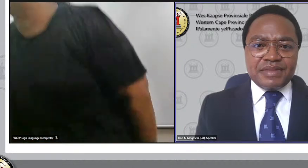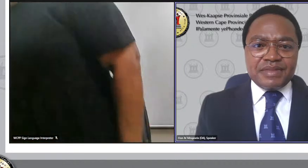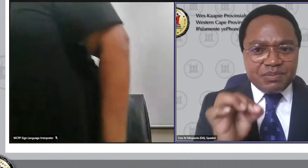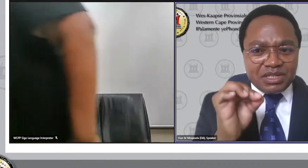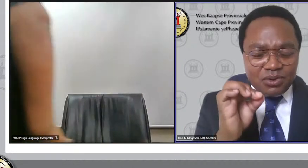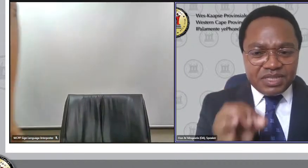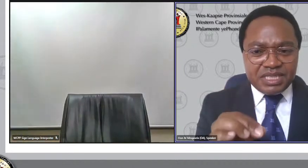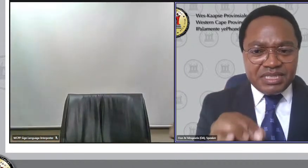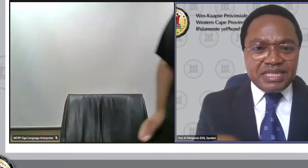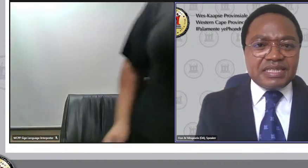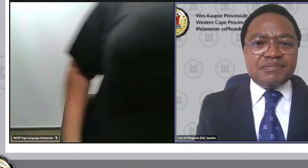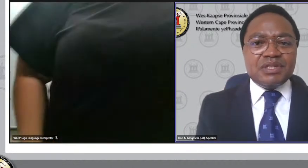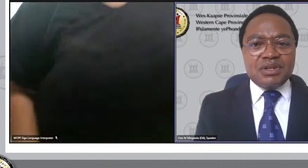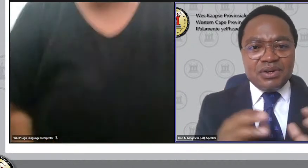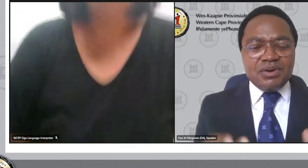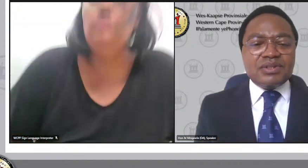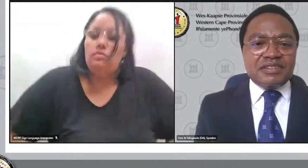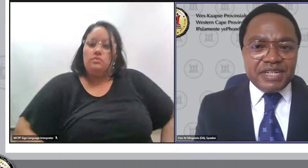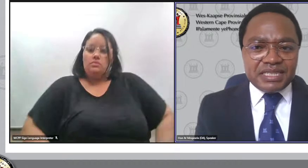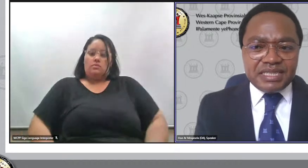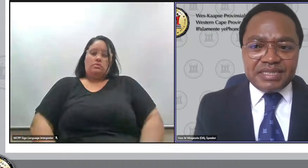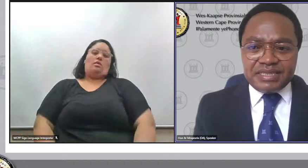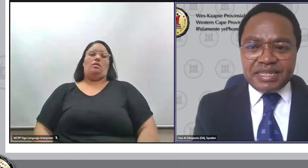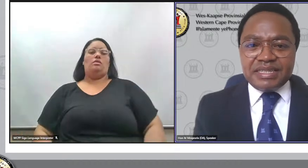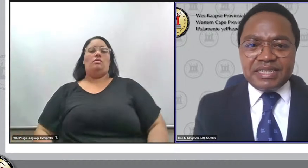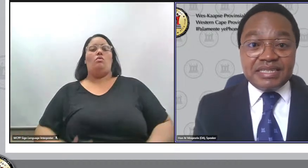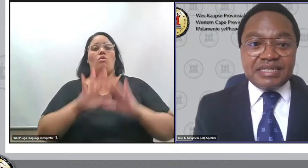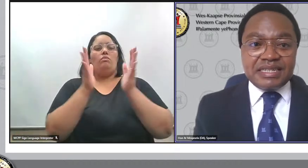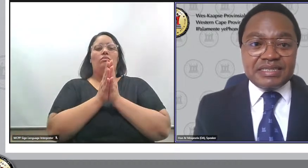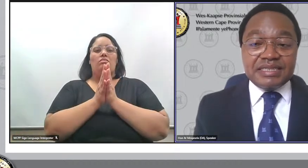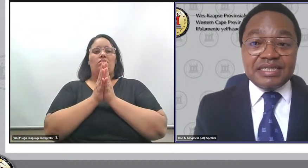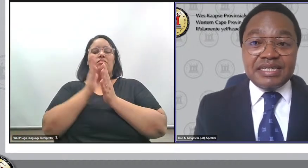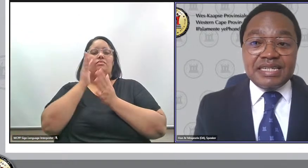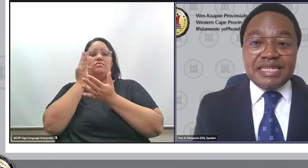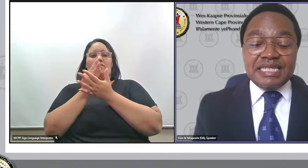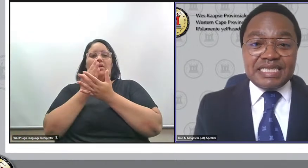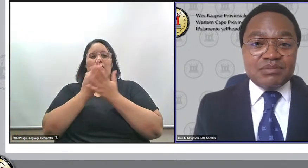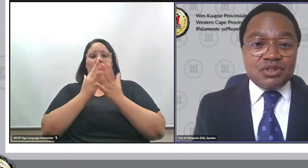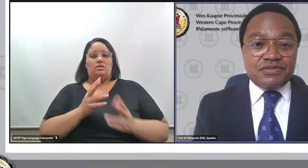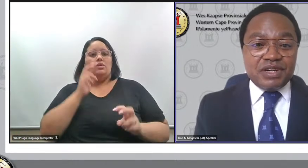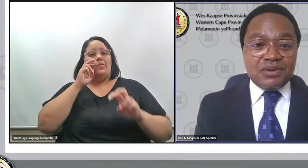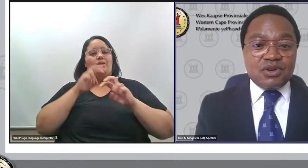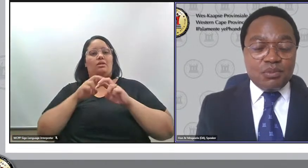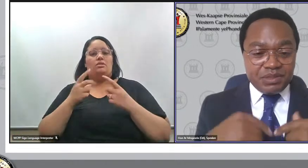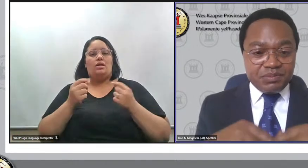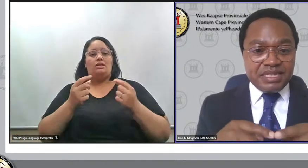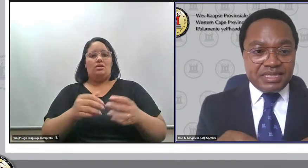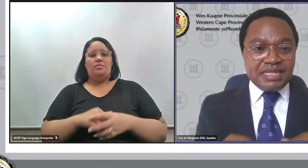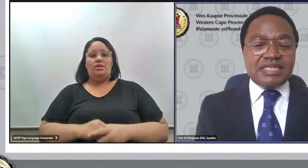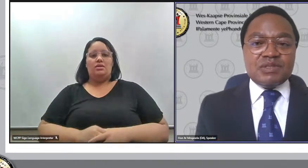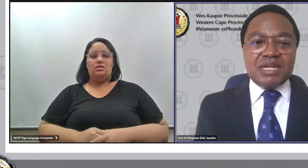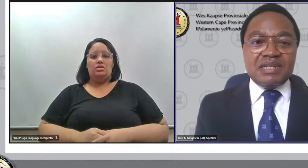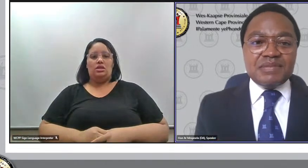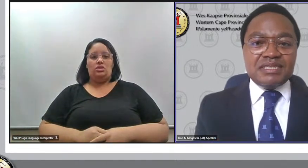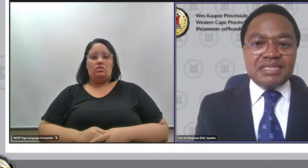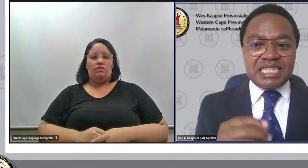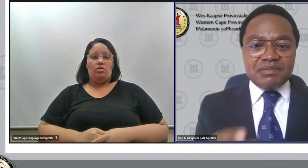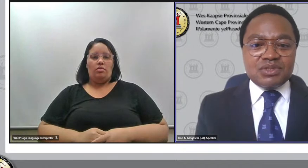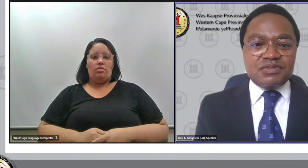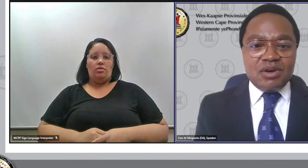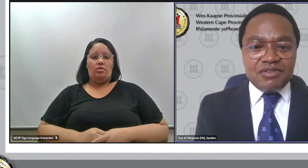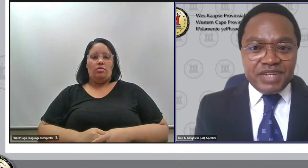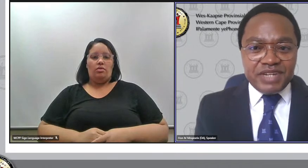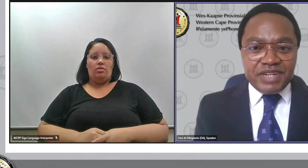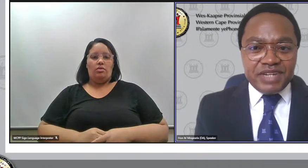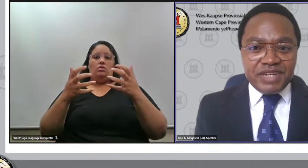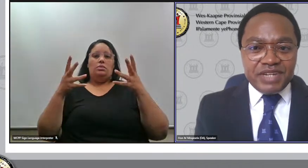very fast, but consider all the factors that are necessary in terms of our commitments as this parliament, in terms